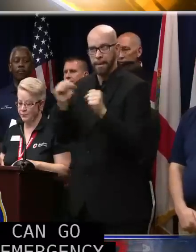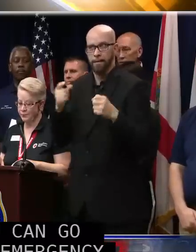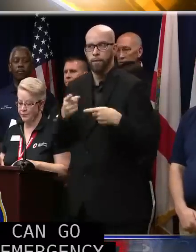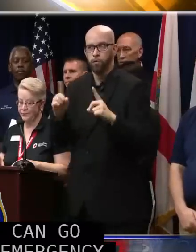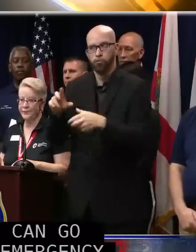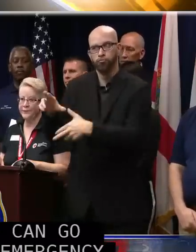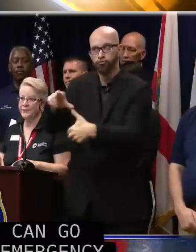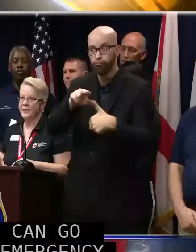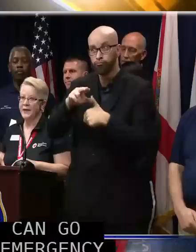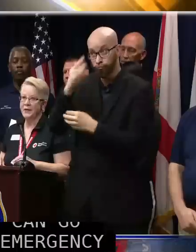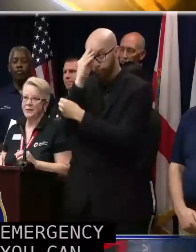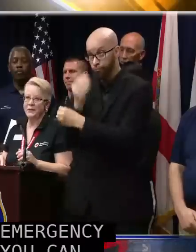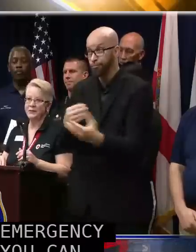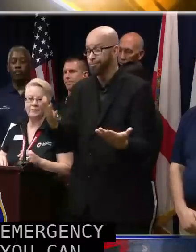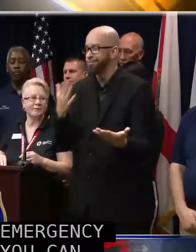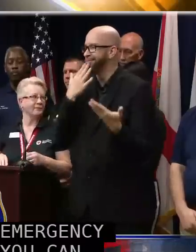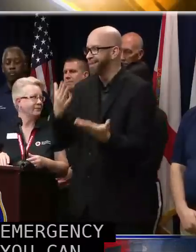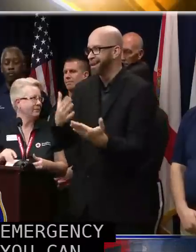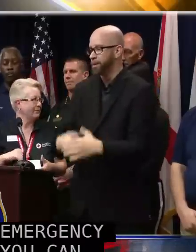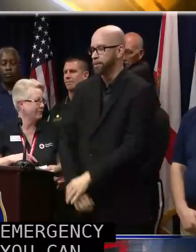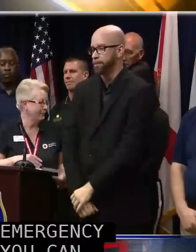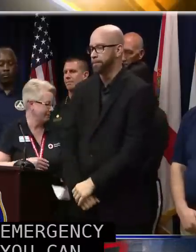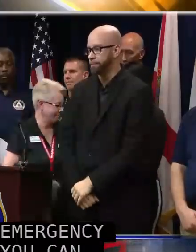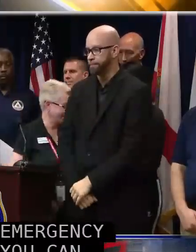storm. Thank you.